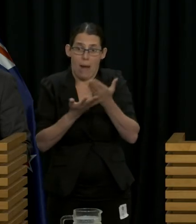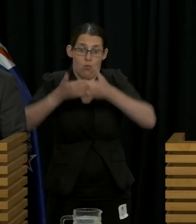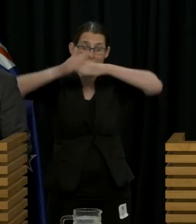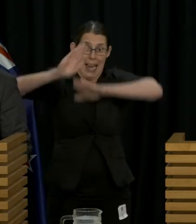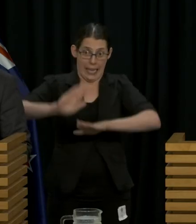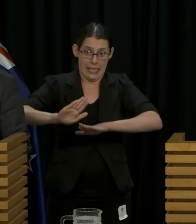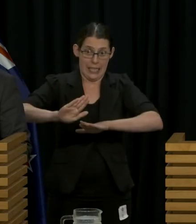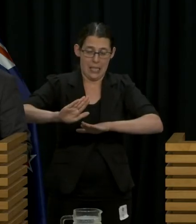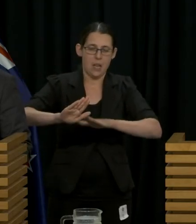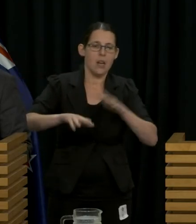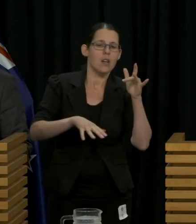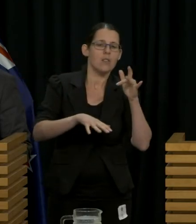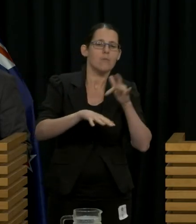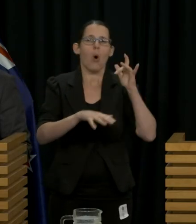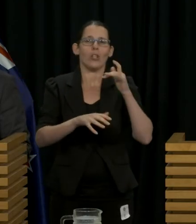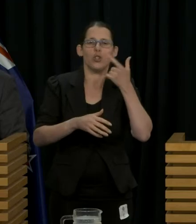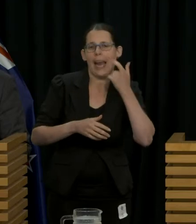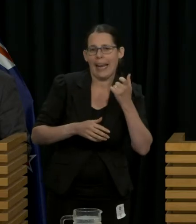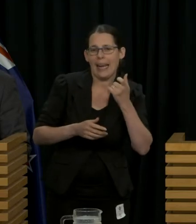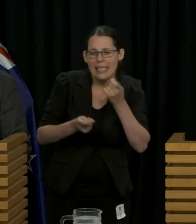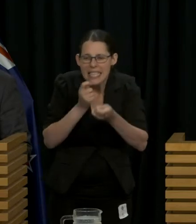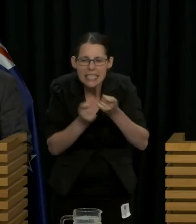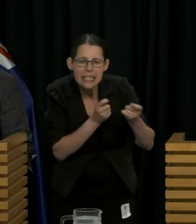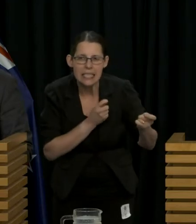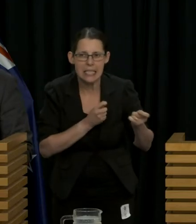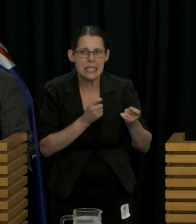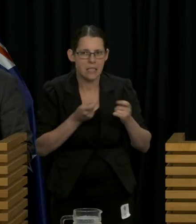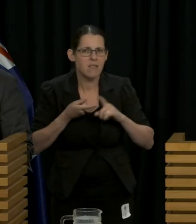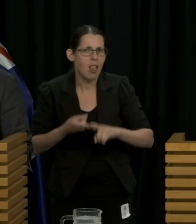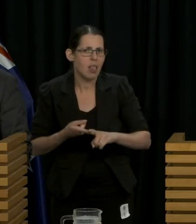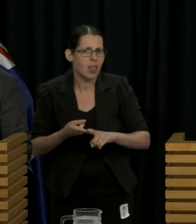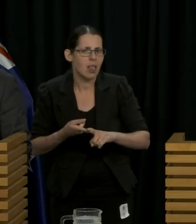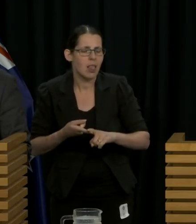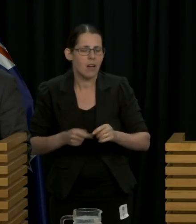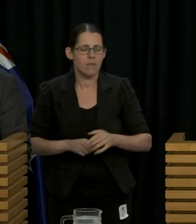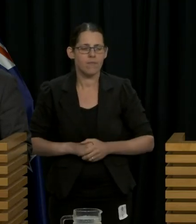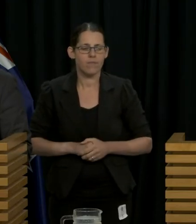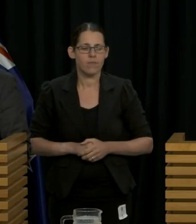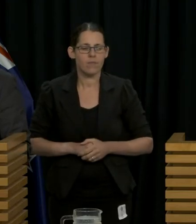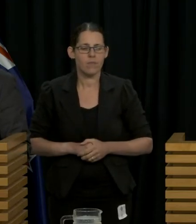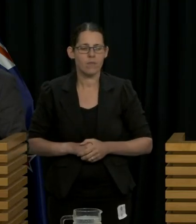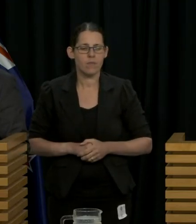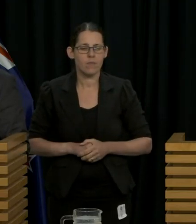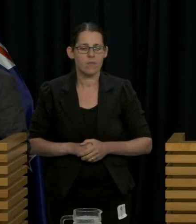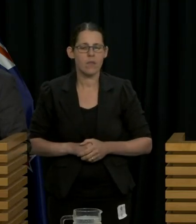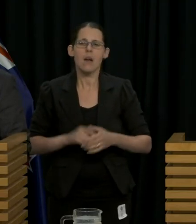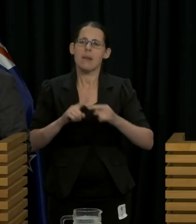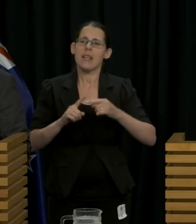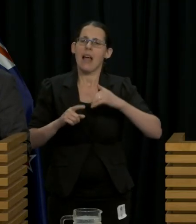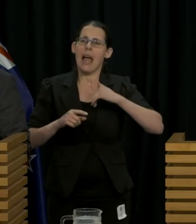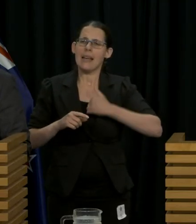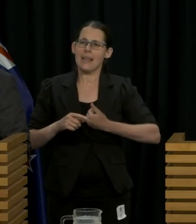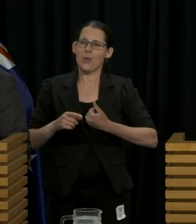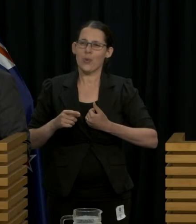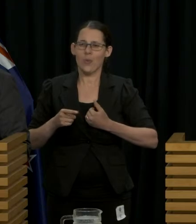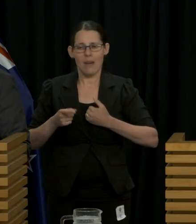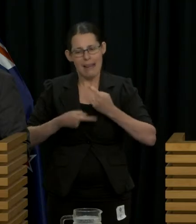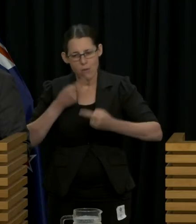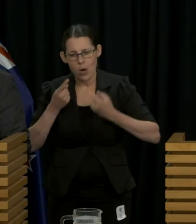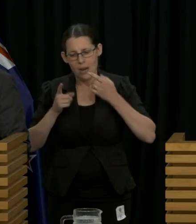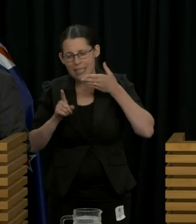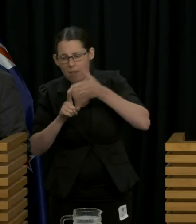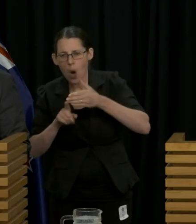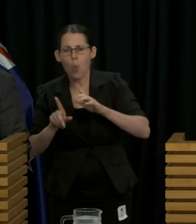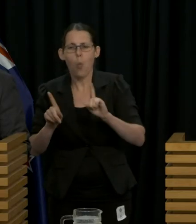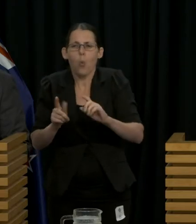and as always, we want to have the best possible visibility around what's working well and identify any issues that might need further